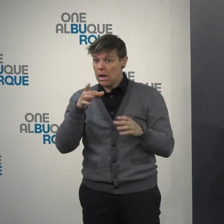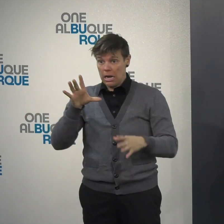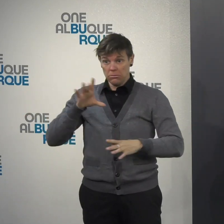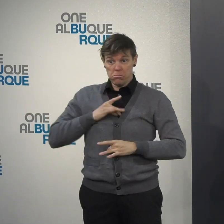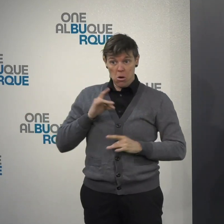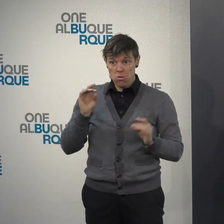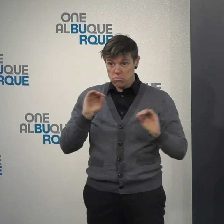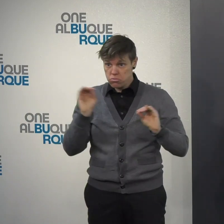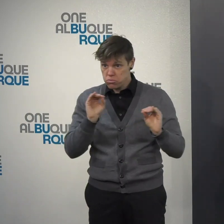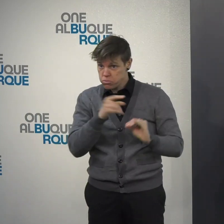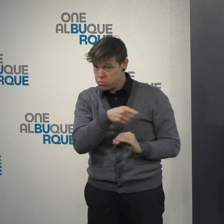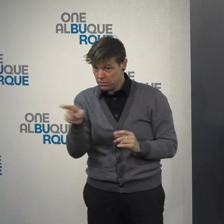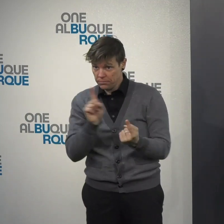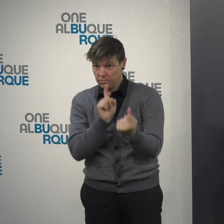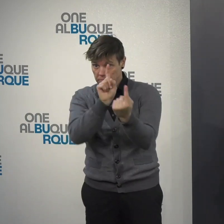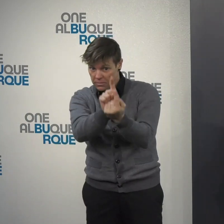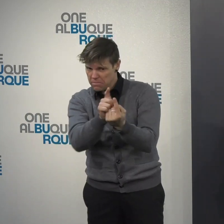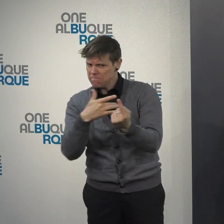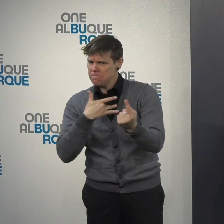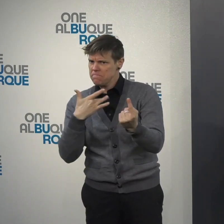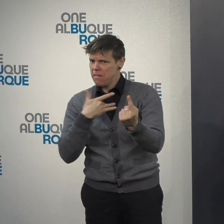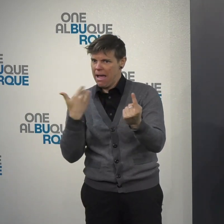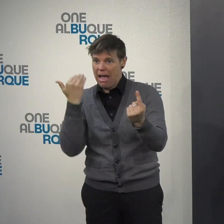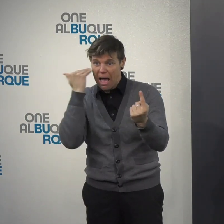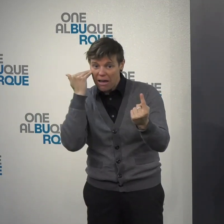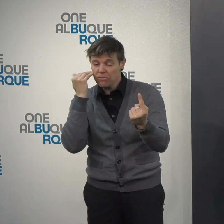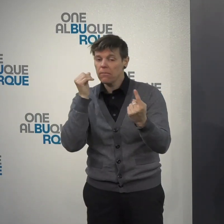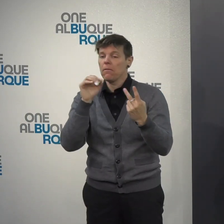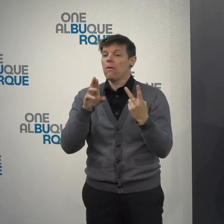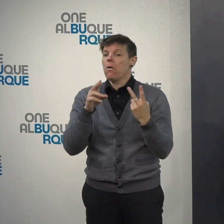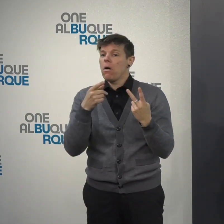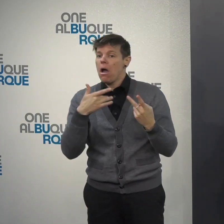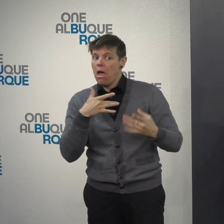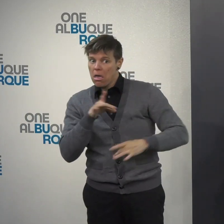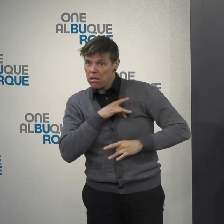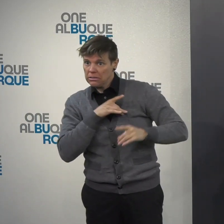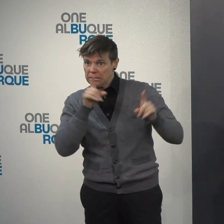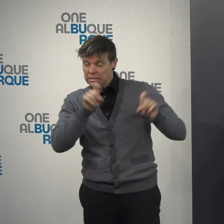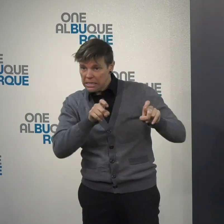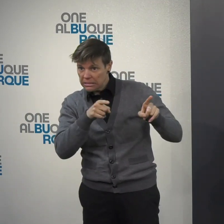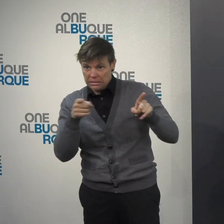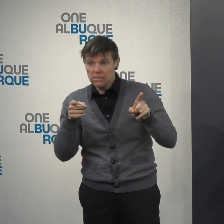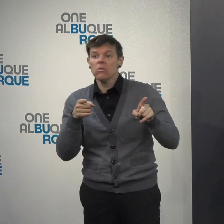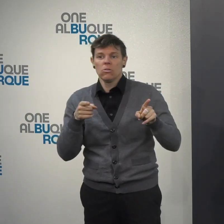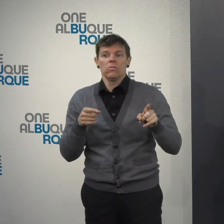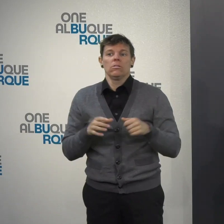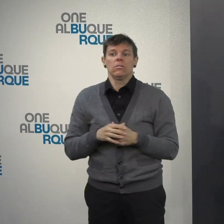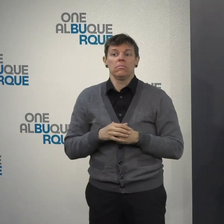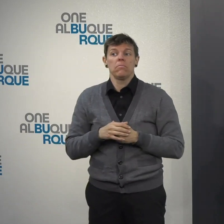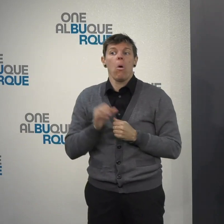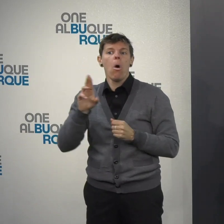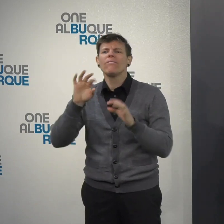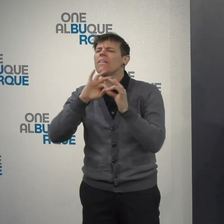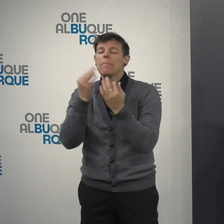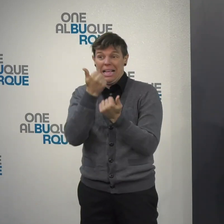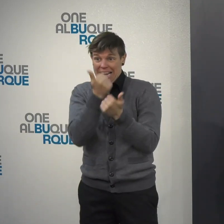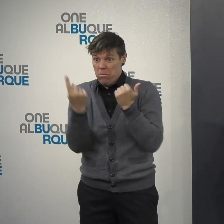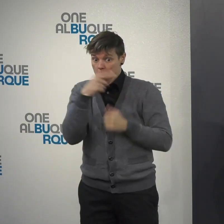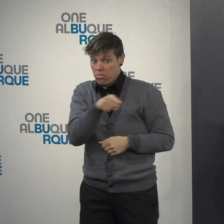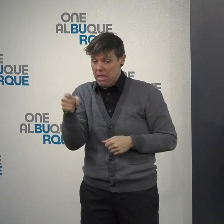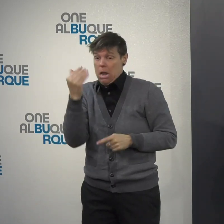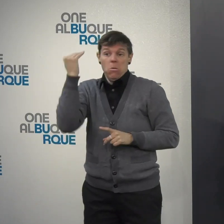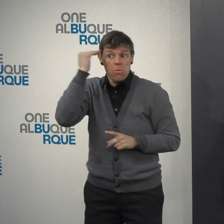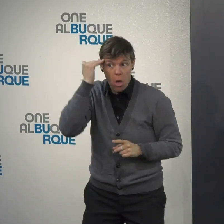suspect, and maybe with a coworker that develops symptoms, or just a family member or any other person they come in contact